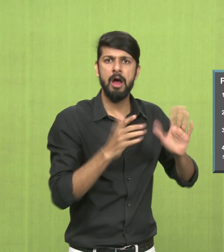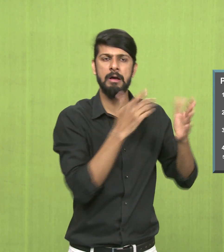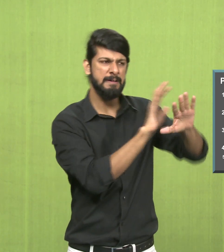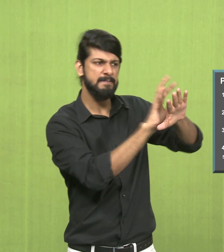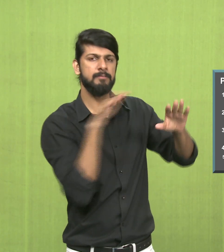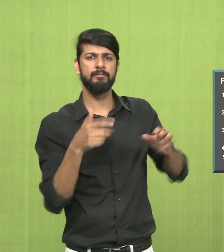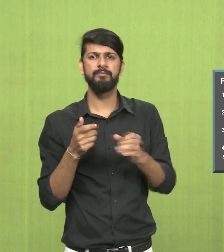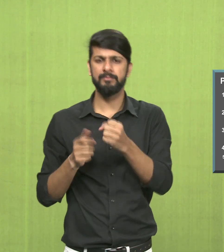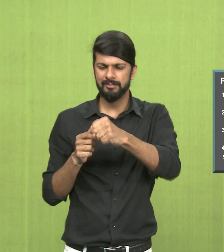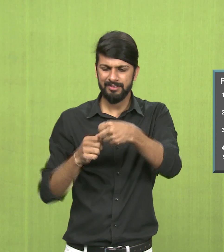How is that done?